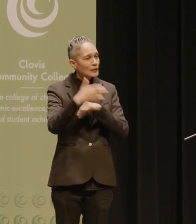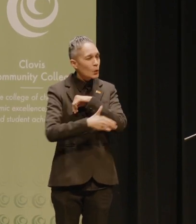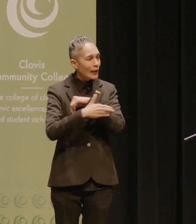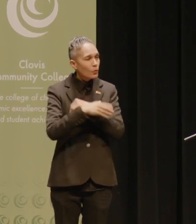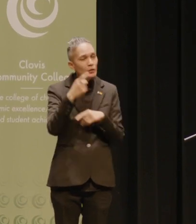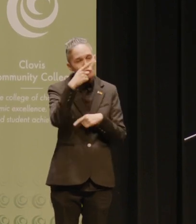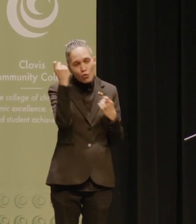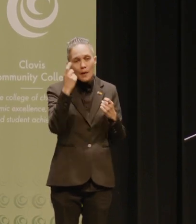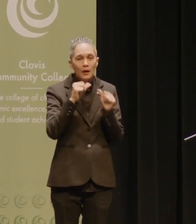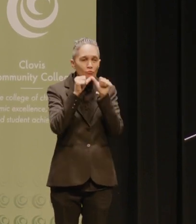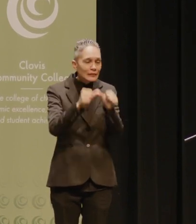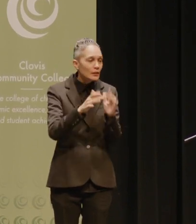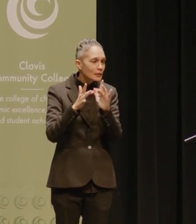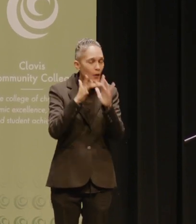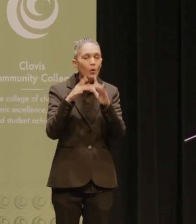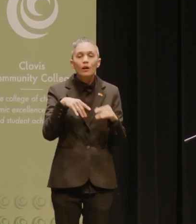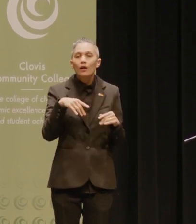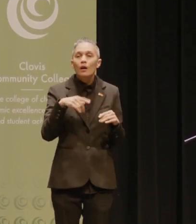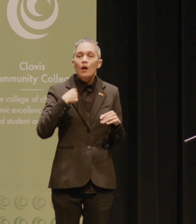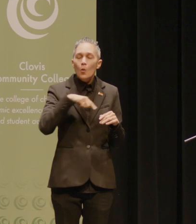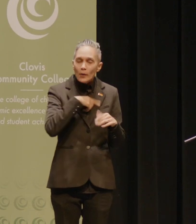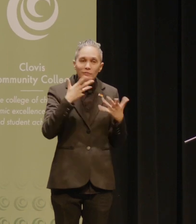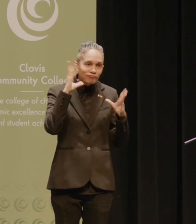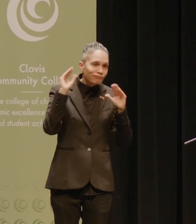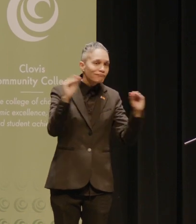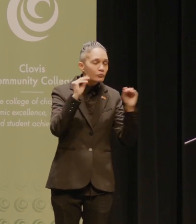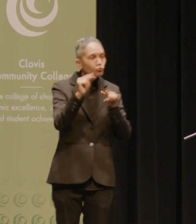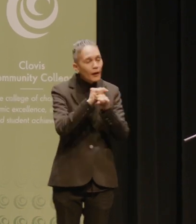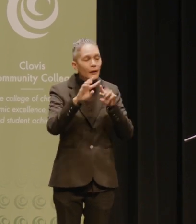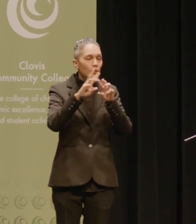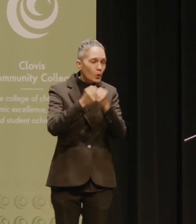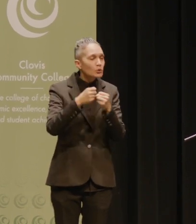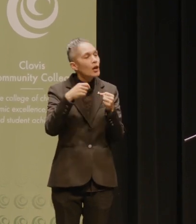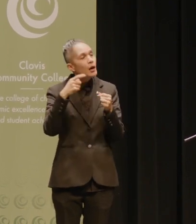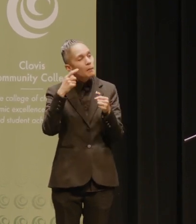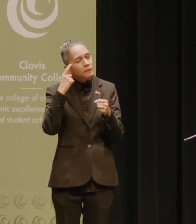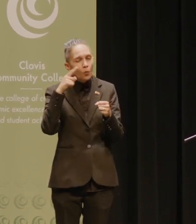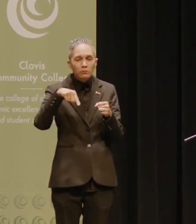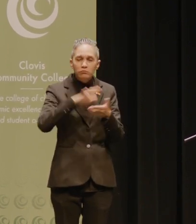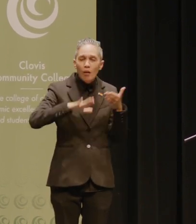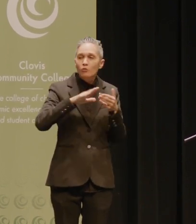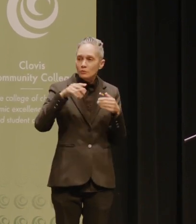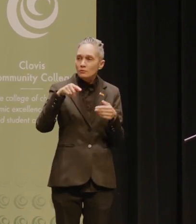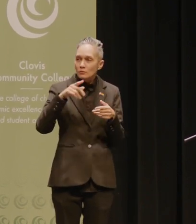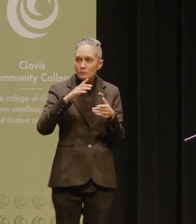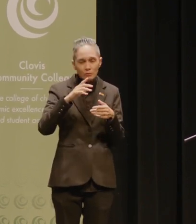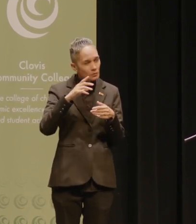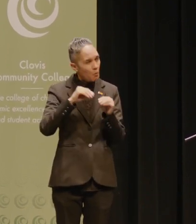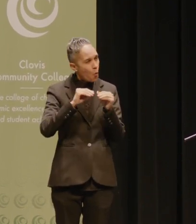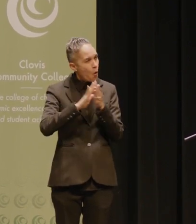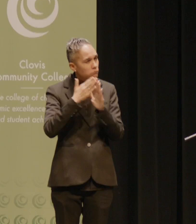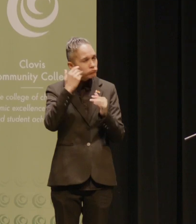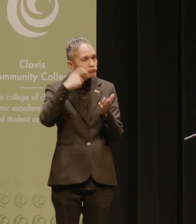and Resilience Network. We have been doing a lot of trainings, workshops to support CVOs and institutions to become a more